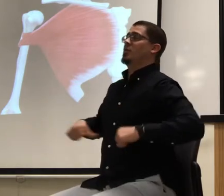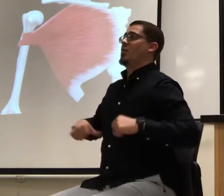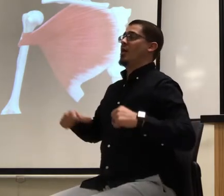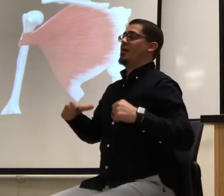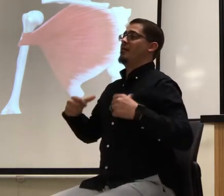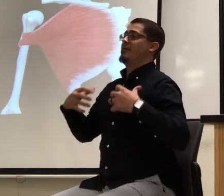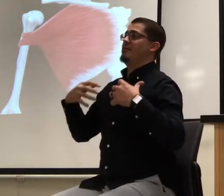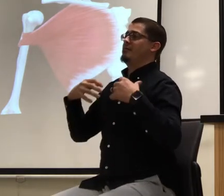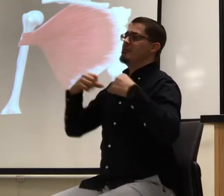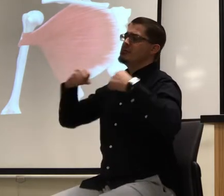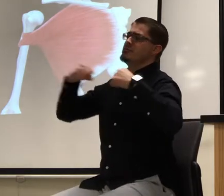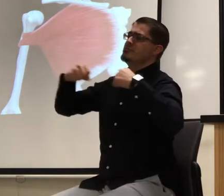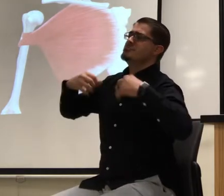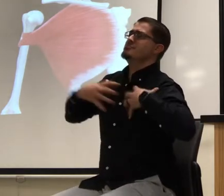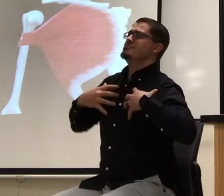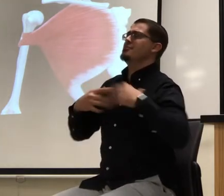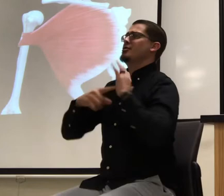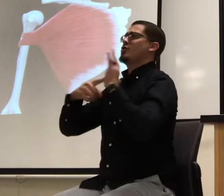that beach body going.